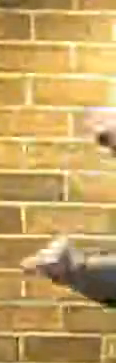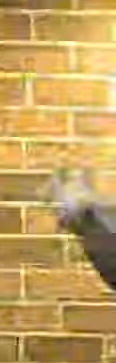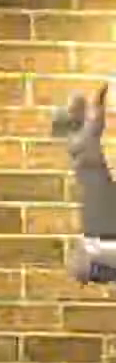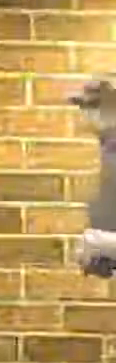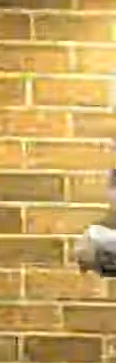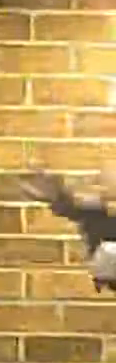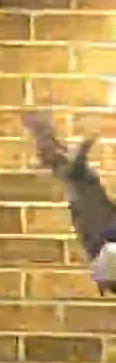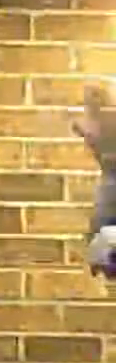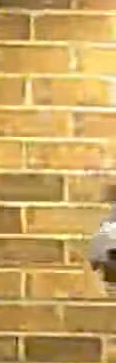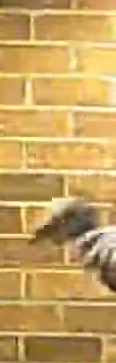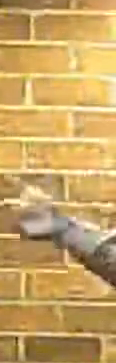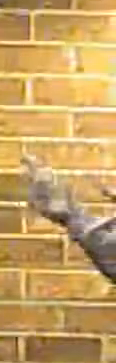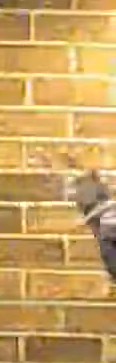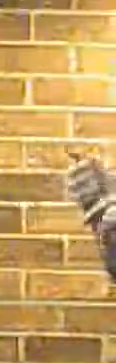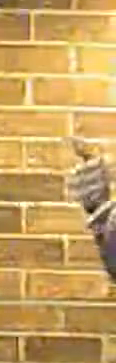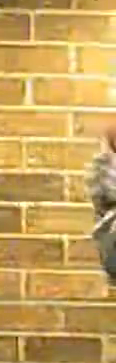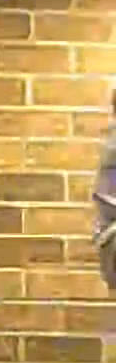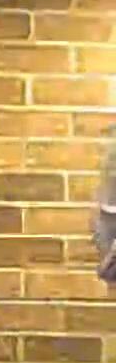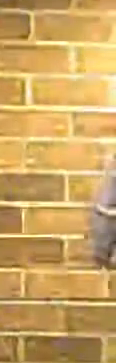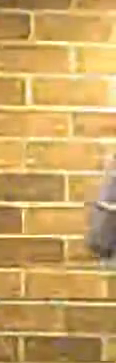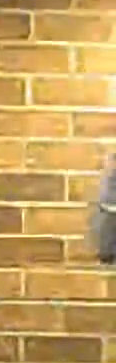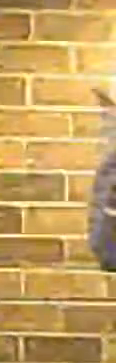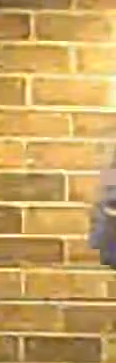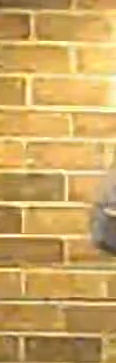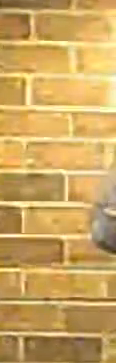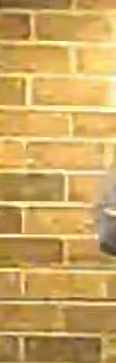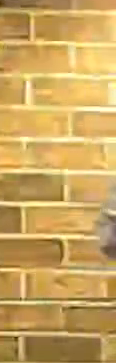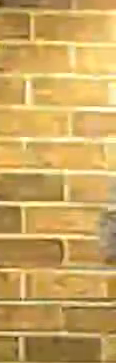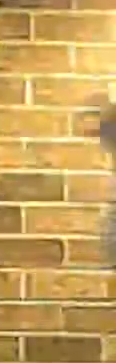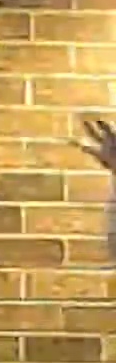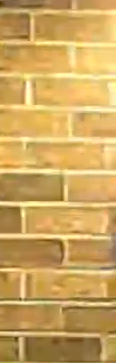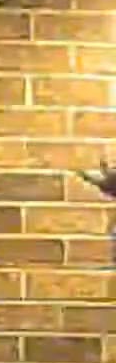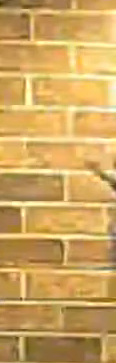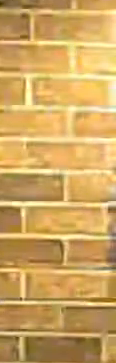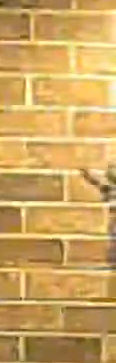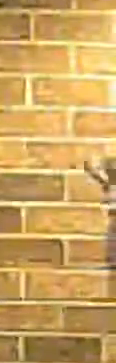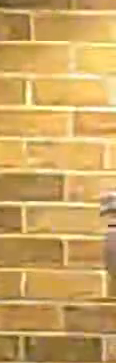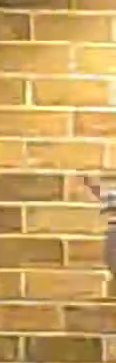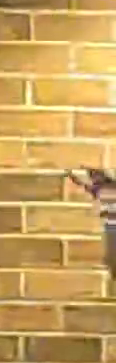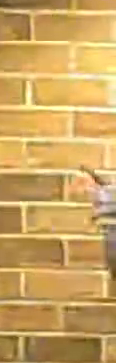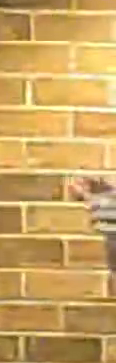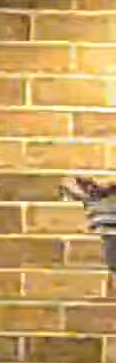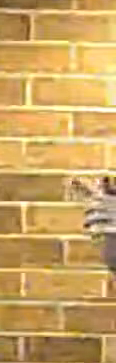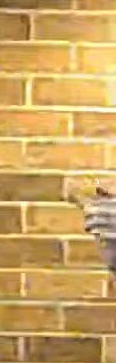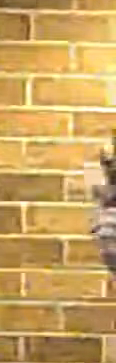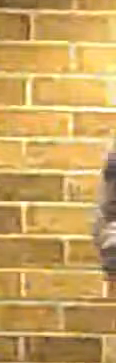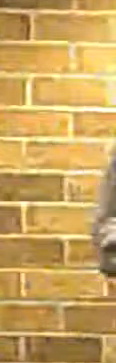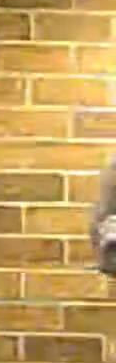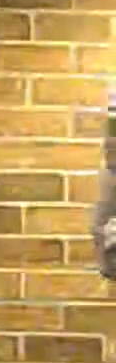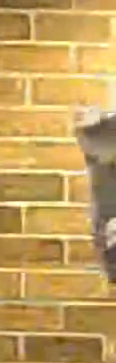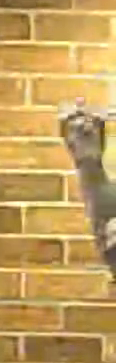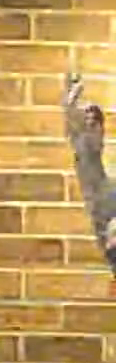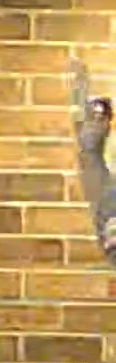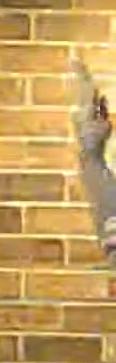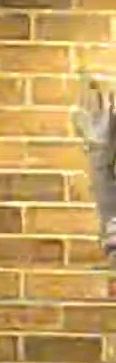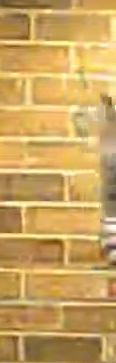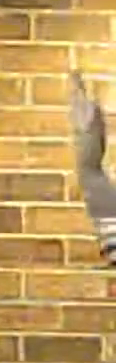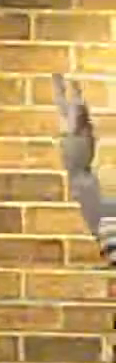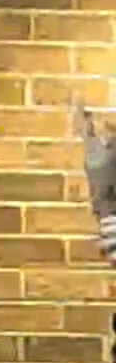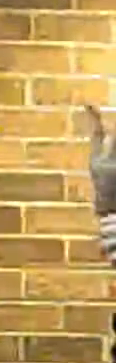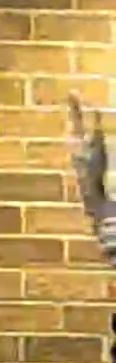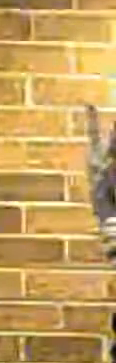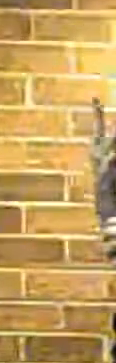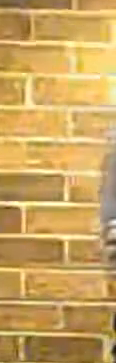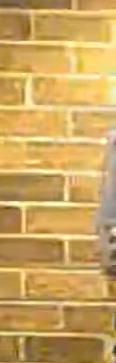identified five potential sites. They firmed it up in 2014. Four